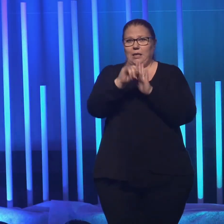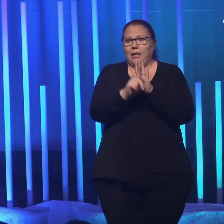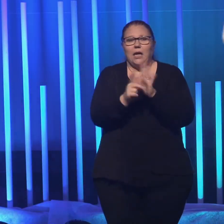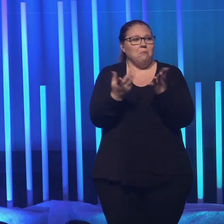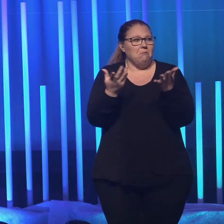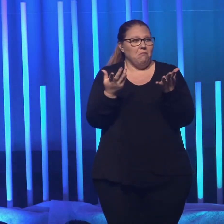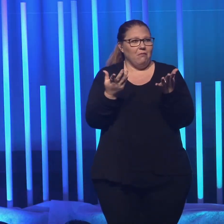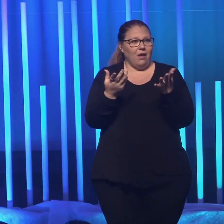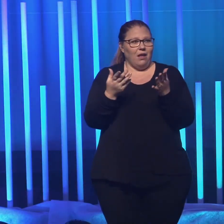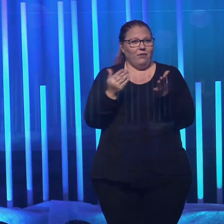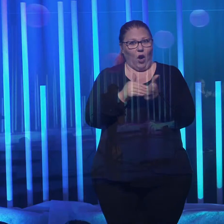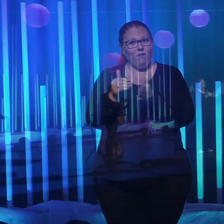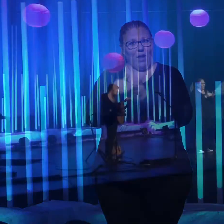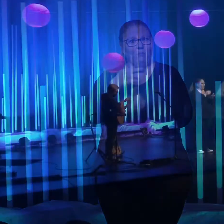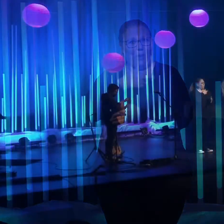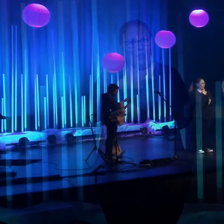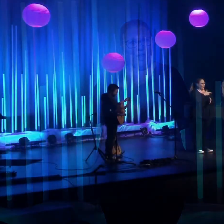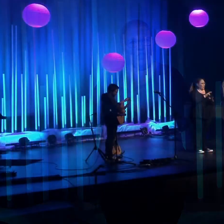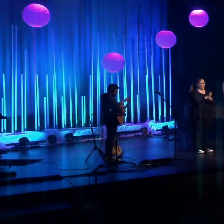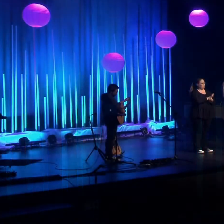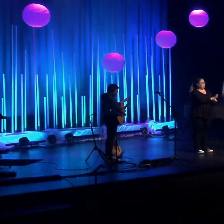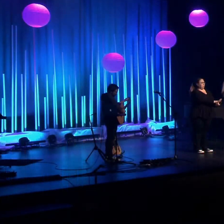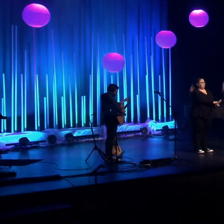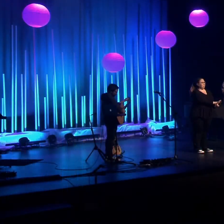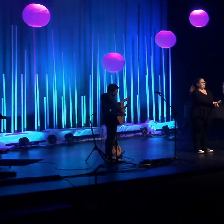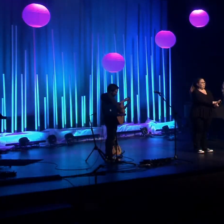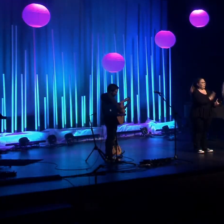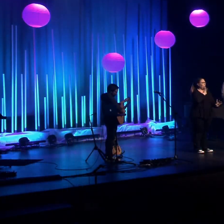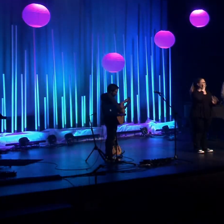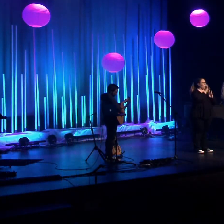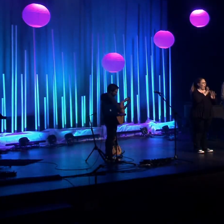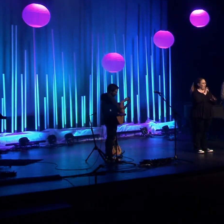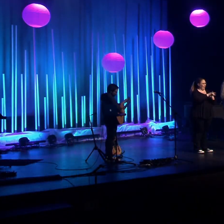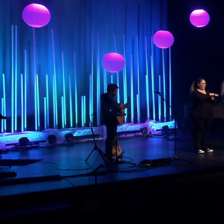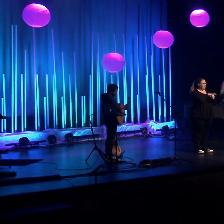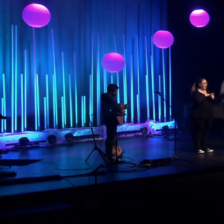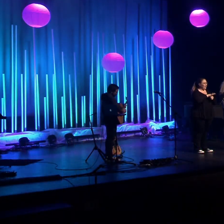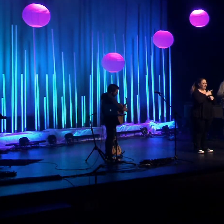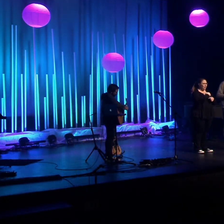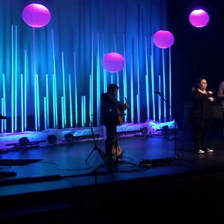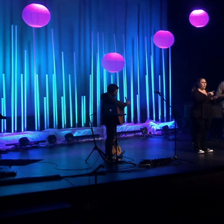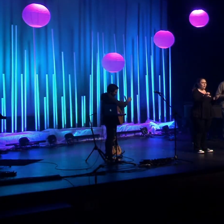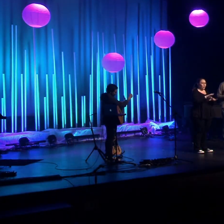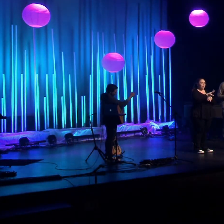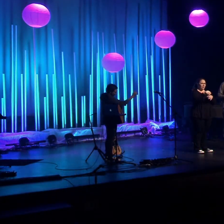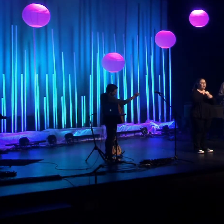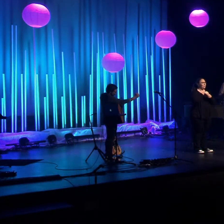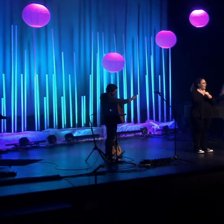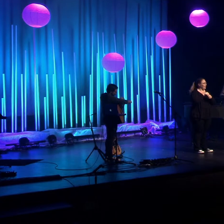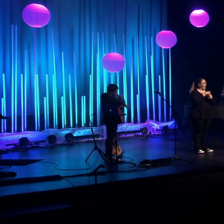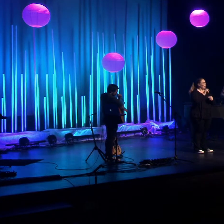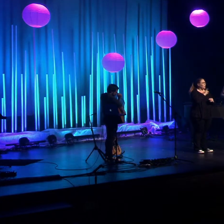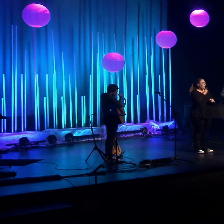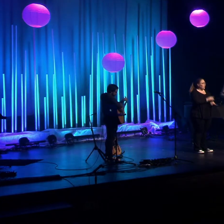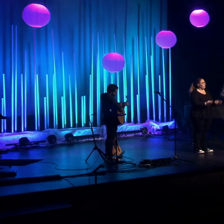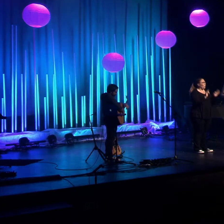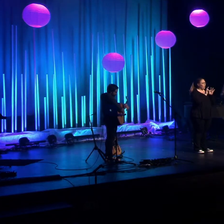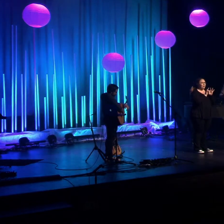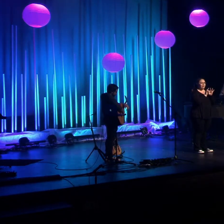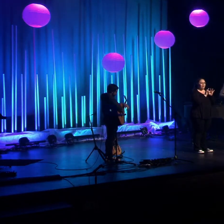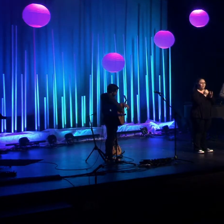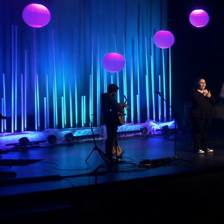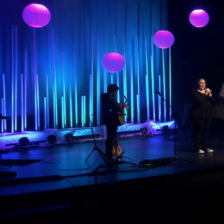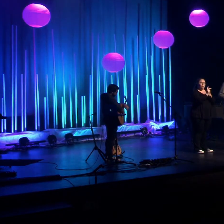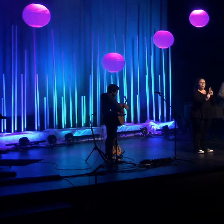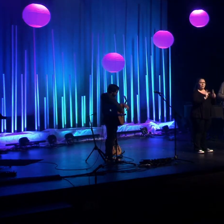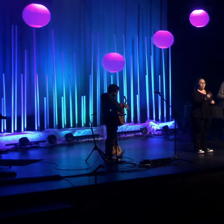that oftentimes religion tends to push away. And to create this space, what you all are doing and participating in is important. And it's helping